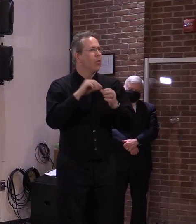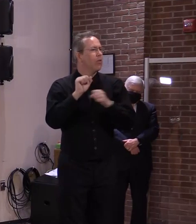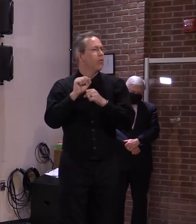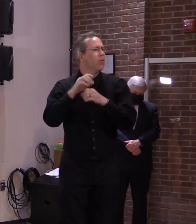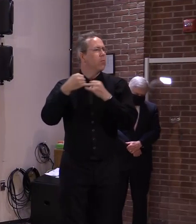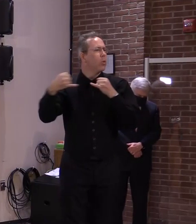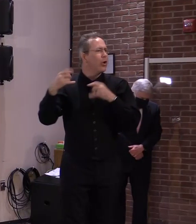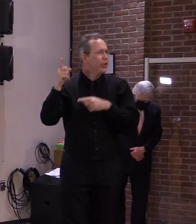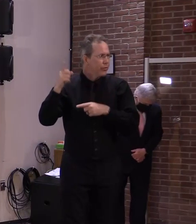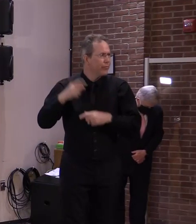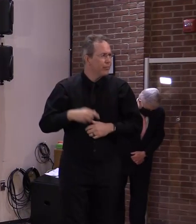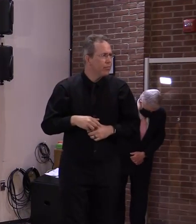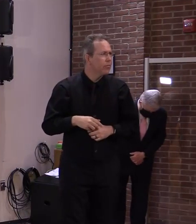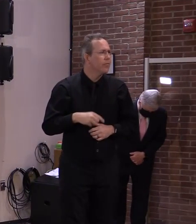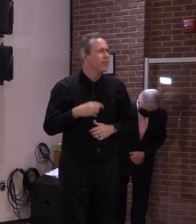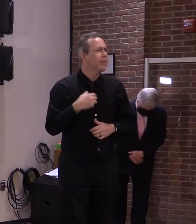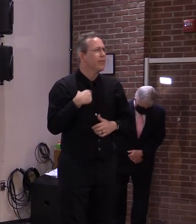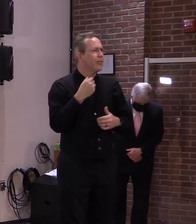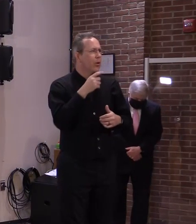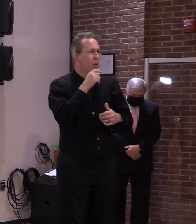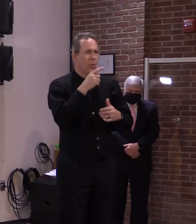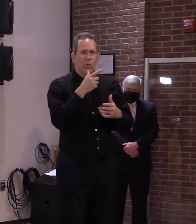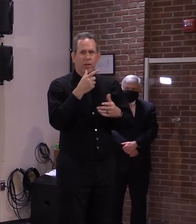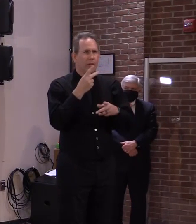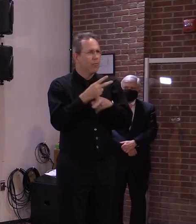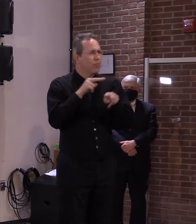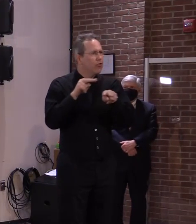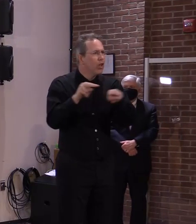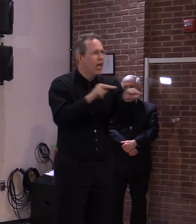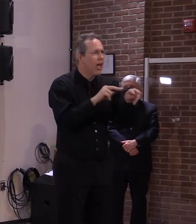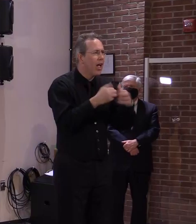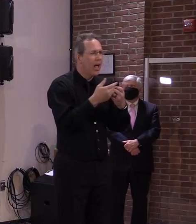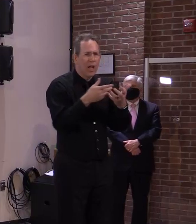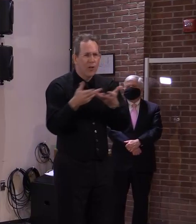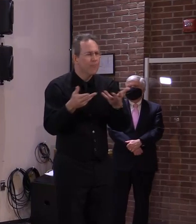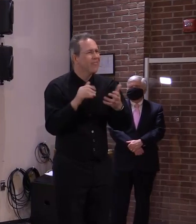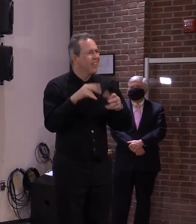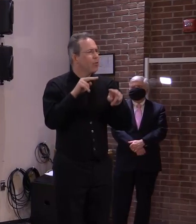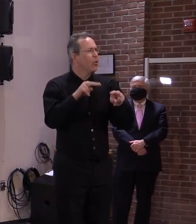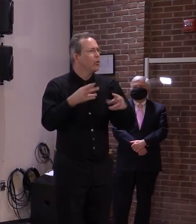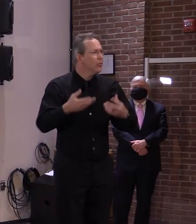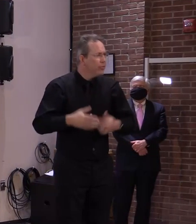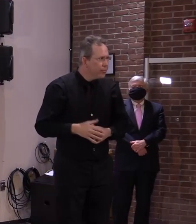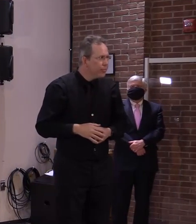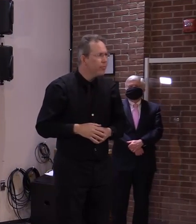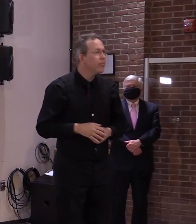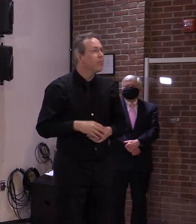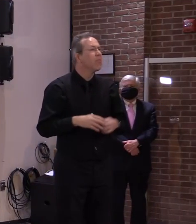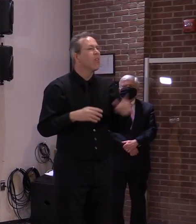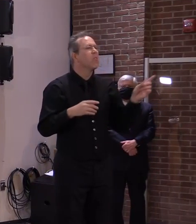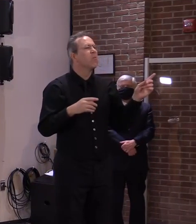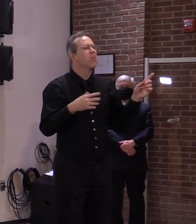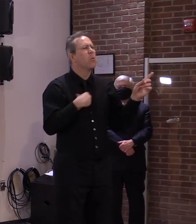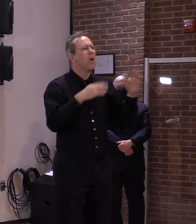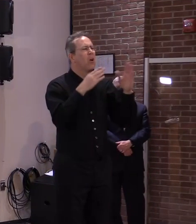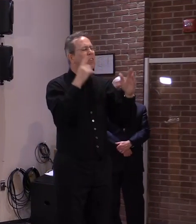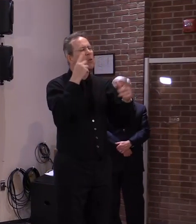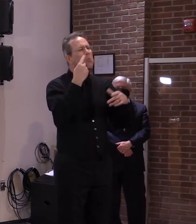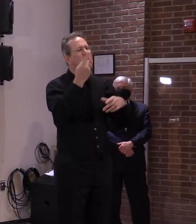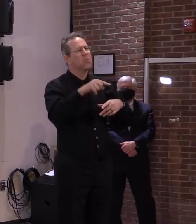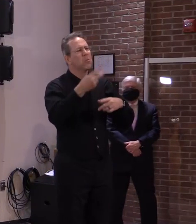said that they would have the White House said that they would have something out in the next couple of weeks, so we'll have to wait and see.